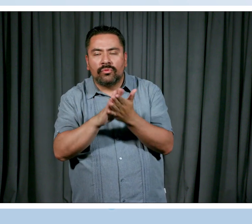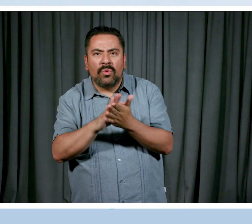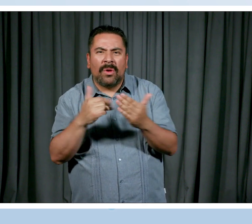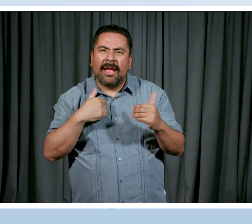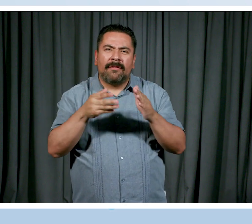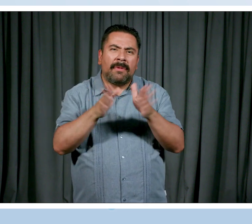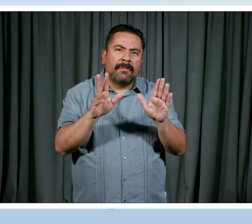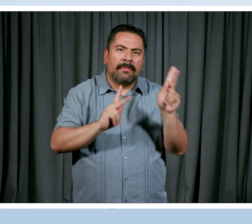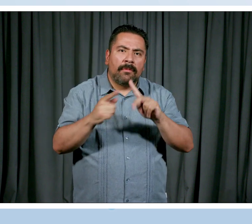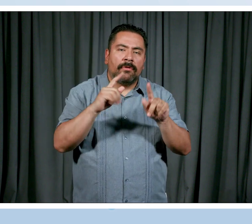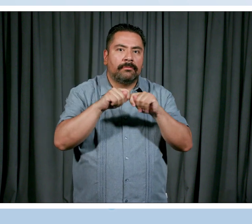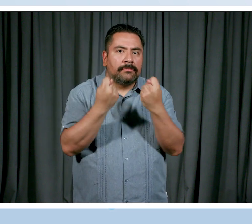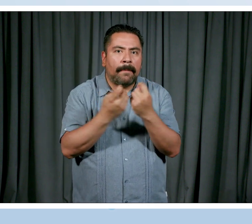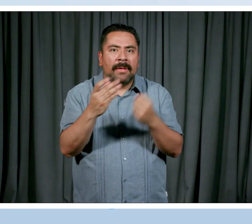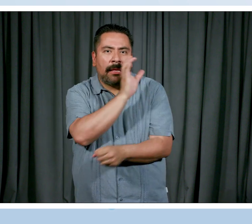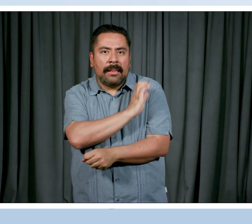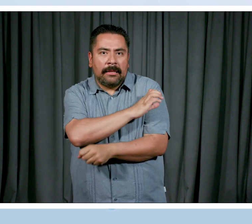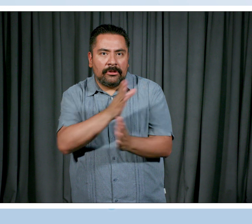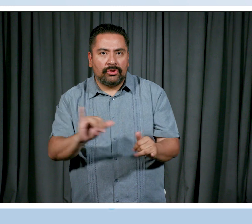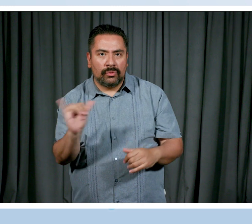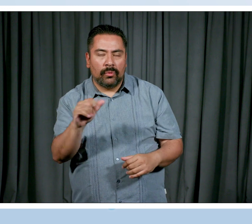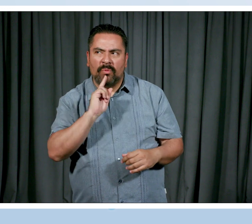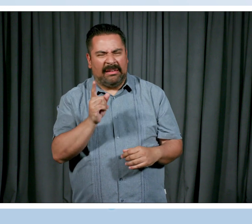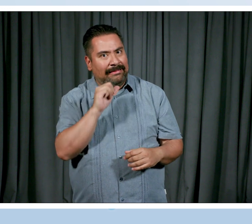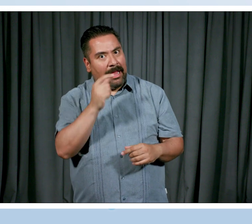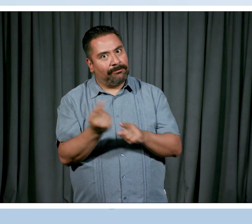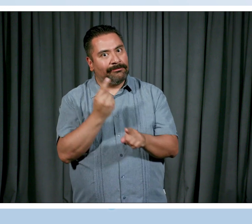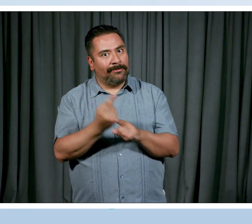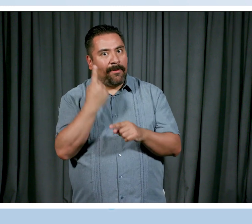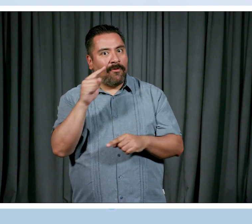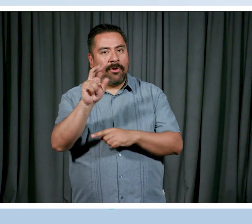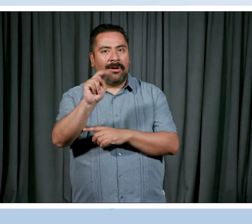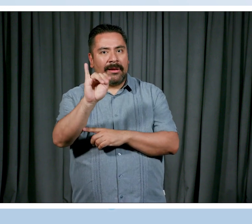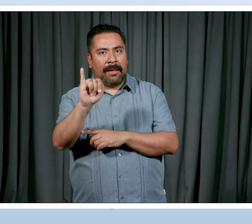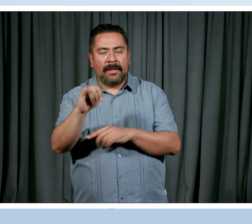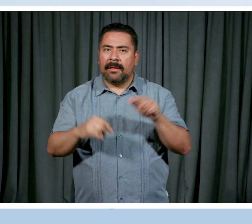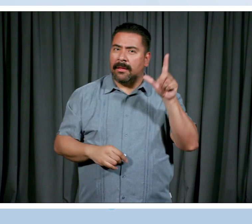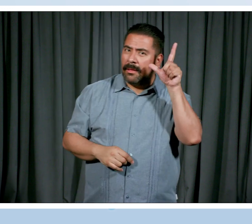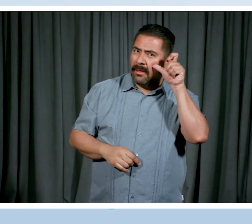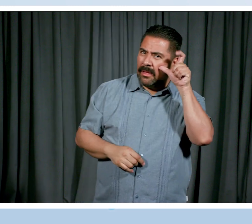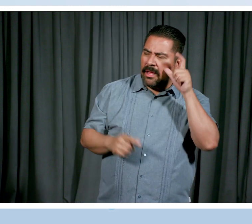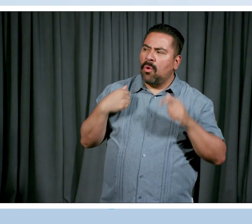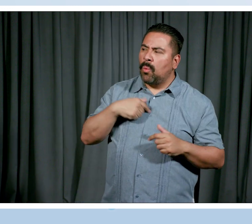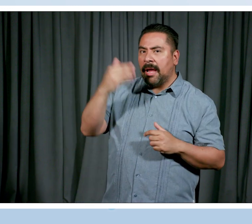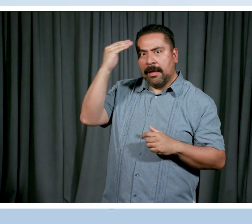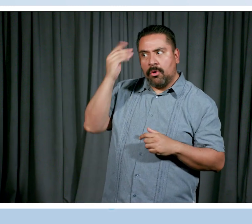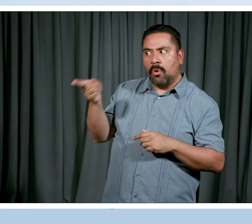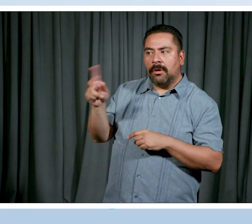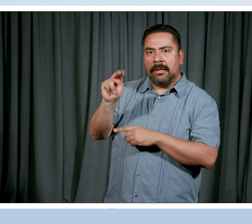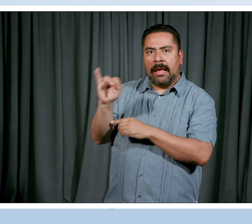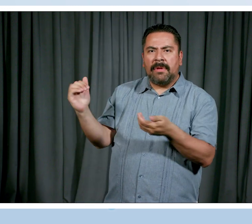and definitely a lot of clinicians too, which is a bit unusual for NAMIs. And we know that NAMI's done a lot of work with the city